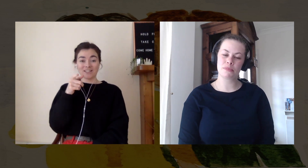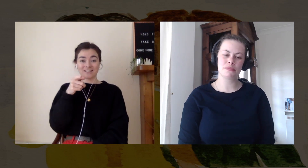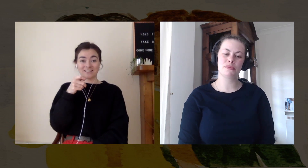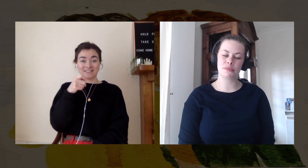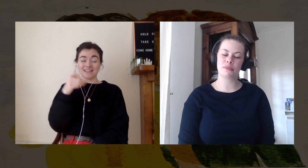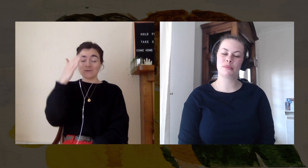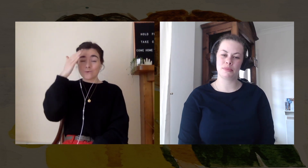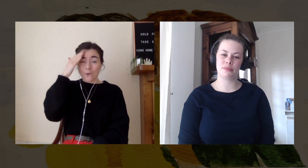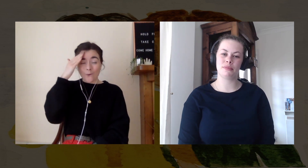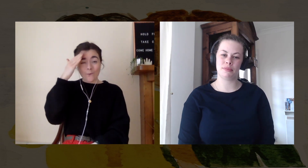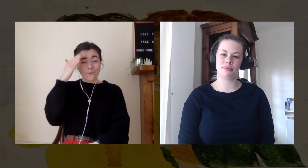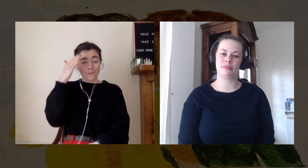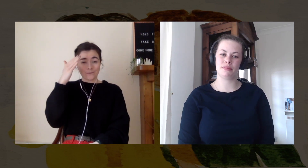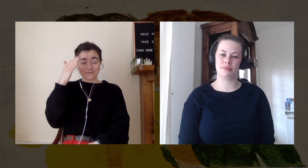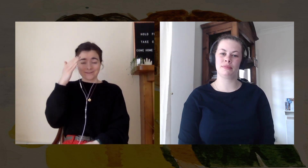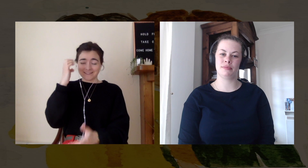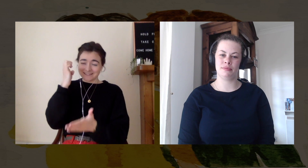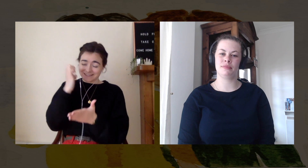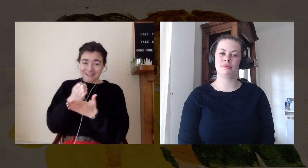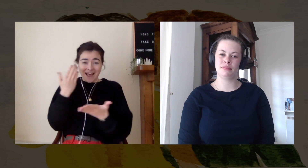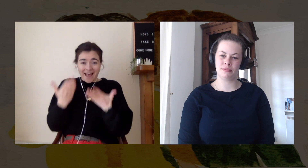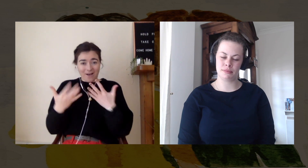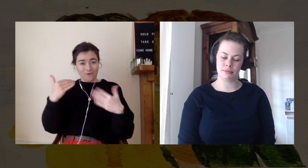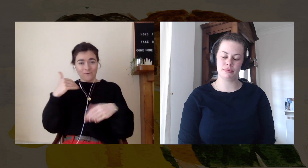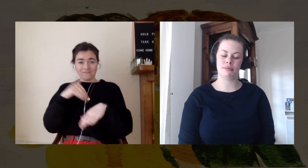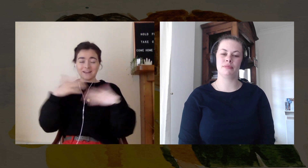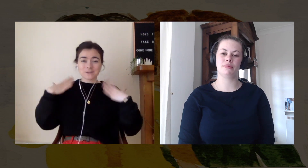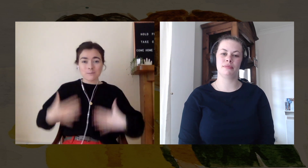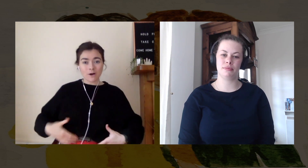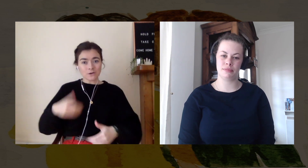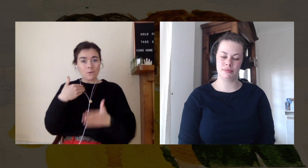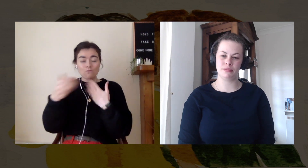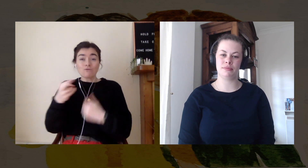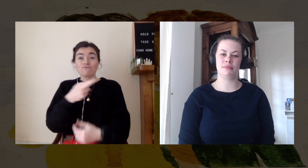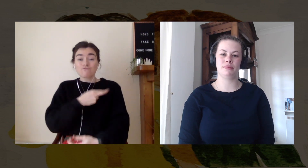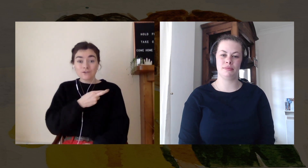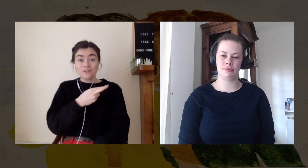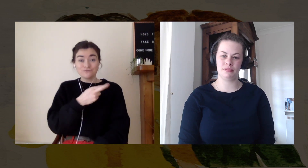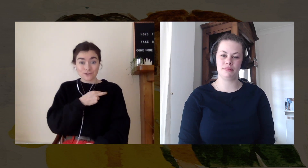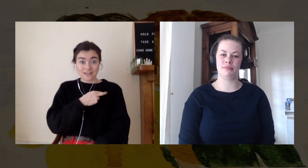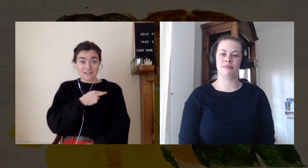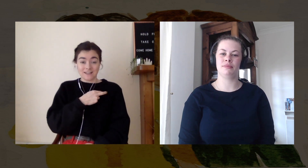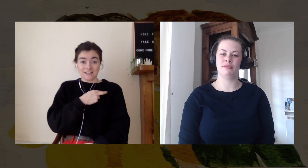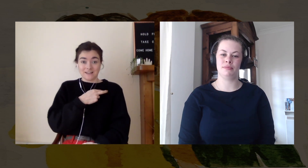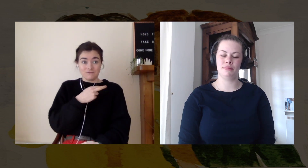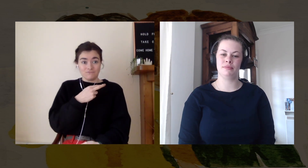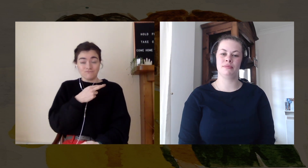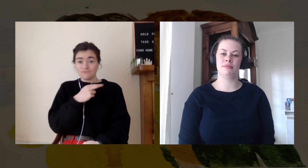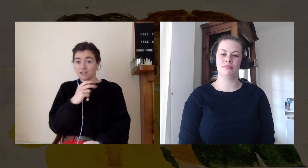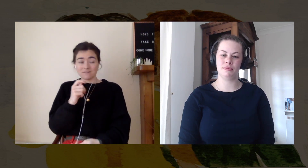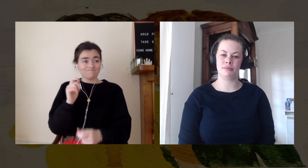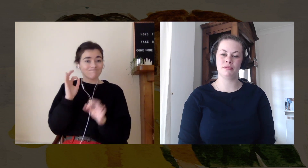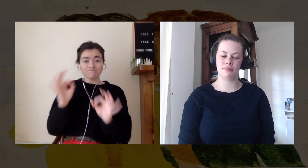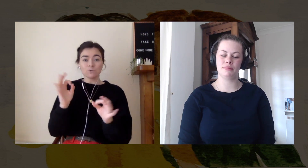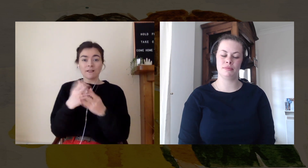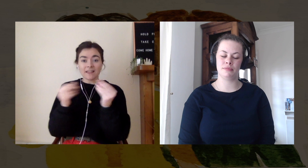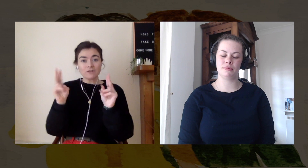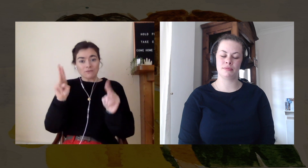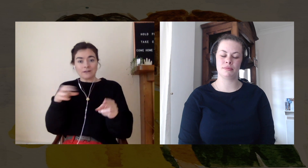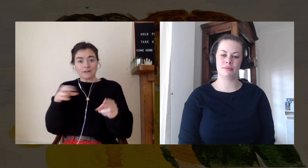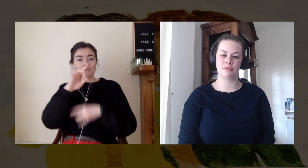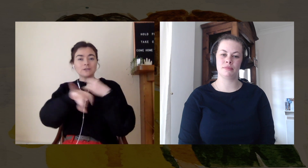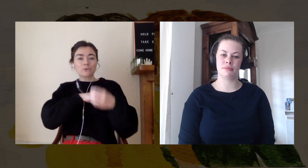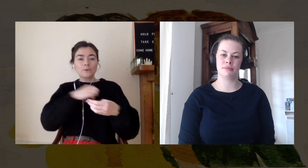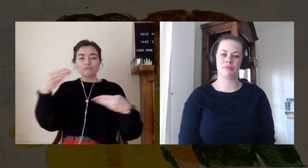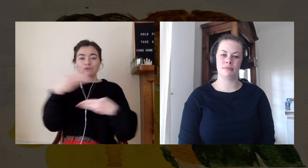affect your body and what really, really, really effective things that you can do to protect yourself. It's not even like a